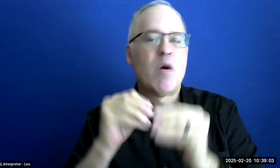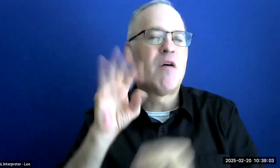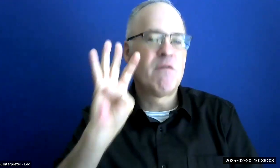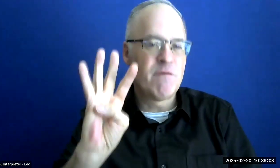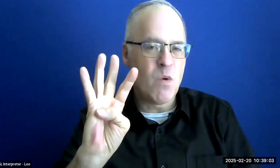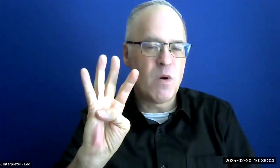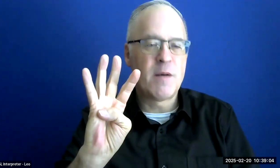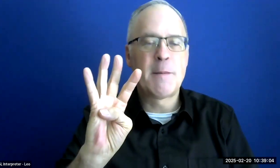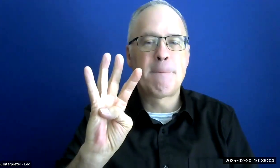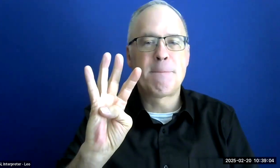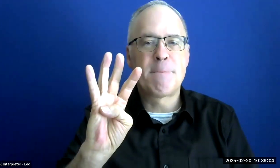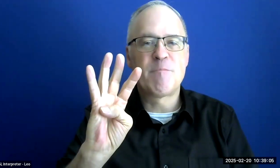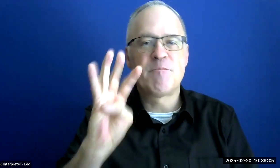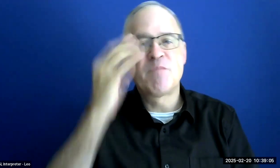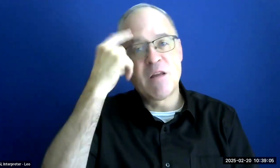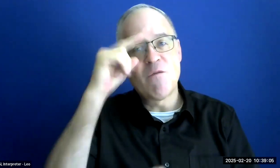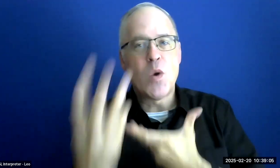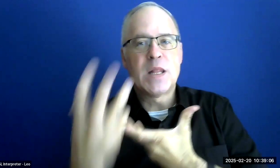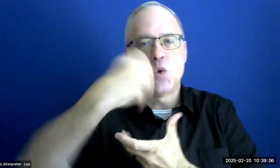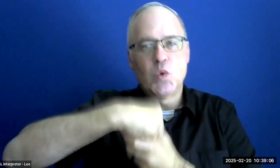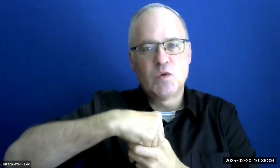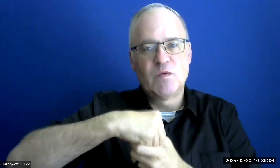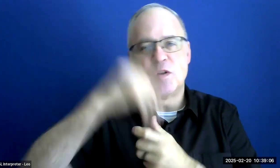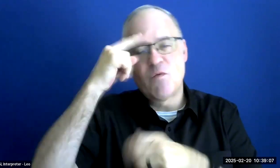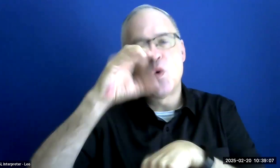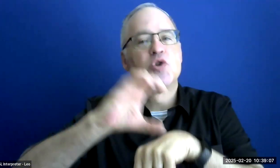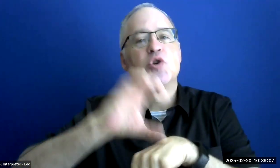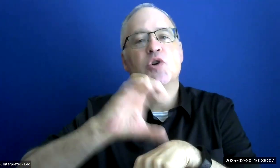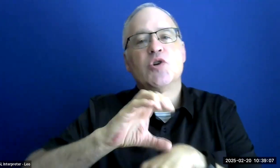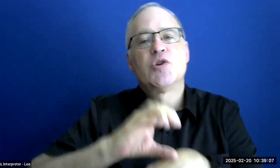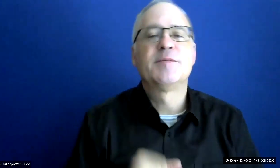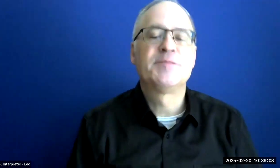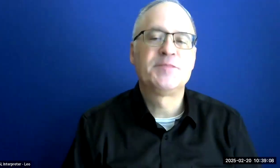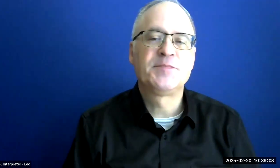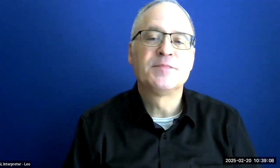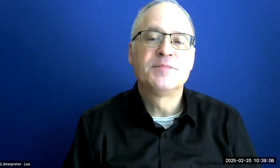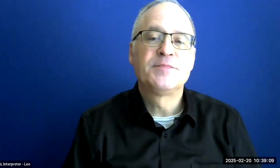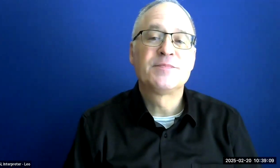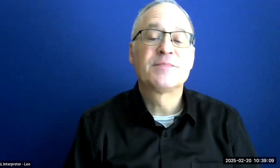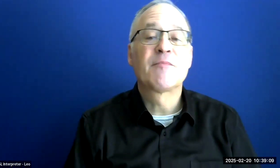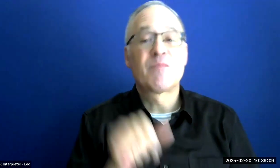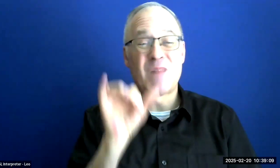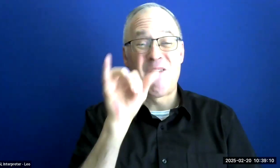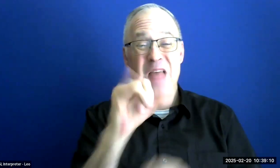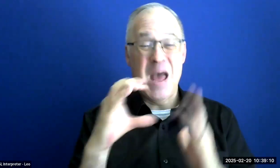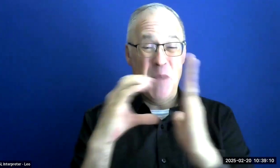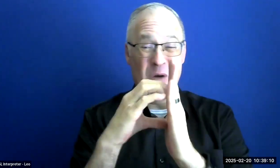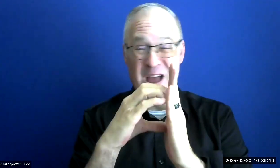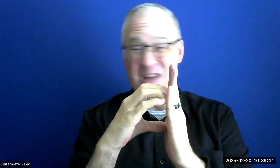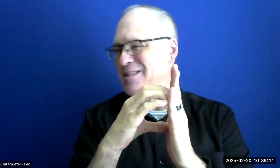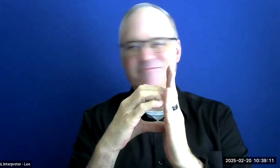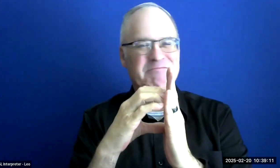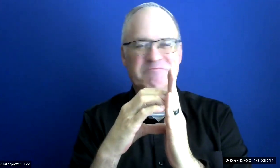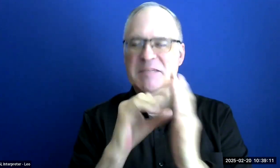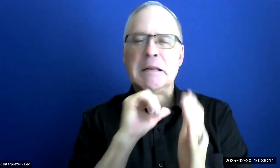and titled The Inclusiveness of the Church. Please know that this particular paragraph has nothing to